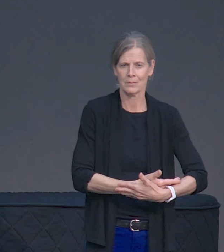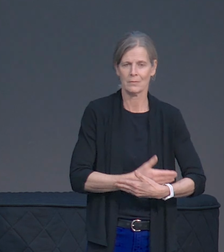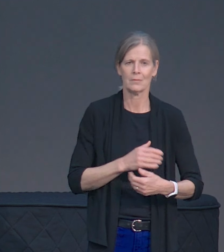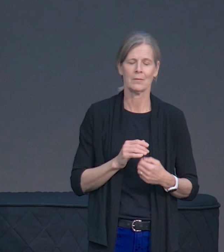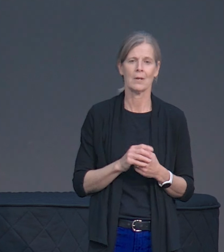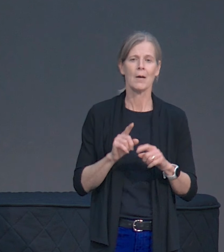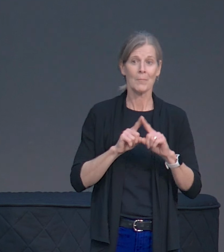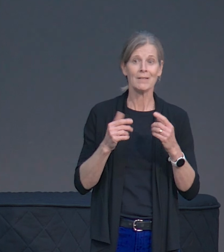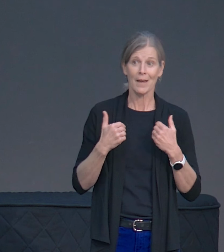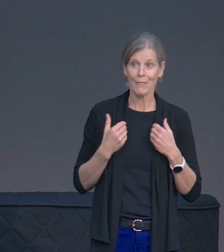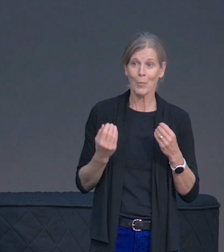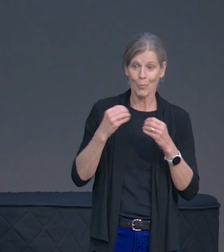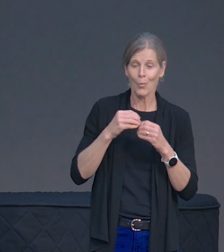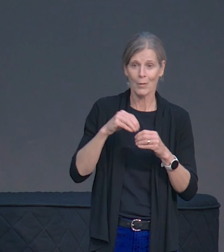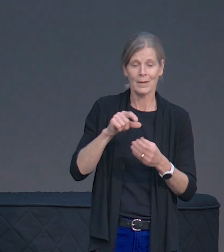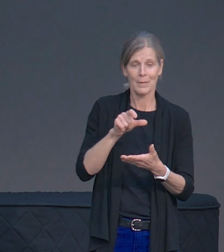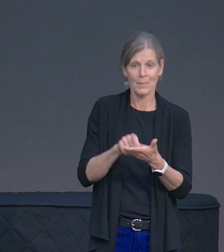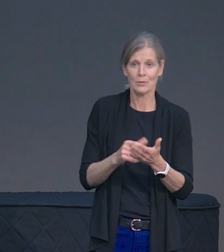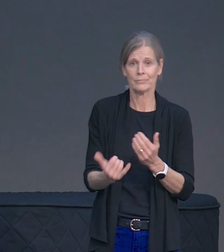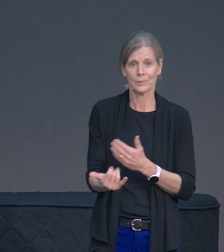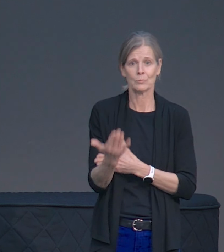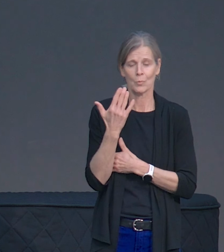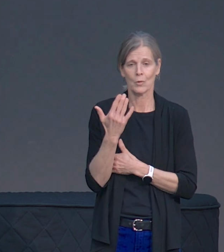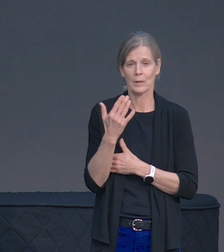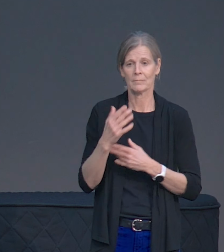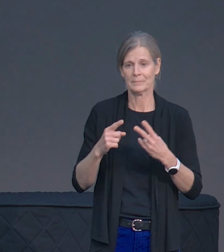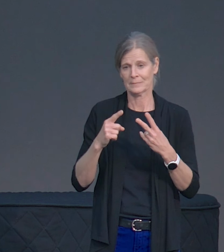But There's More In Our Passage This Morning Secondly